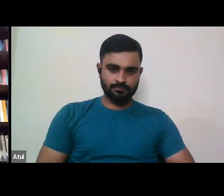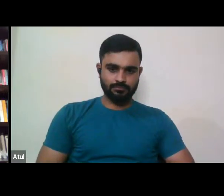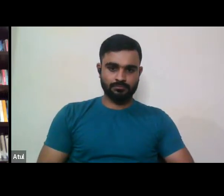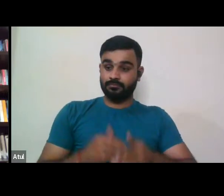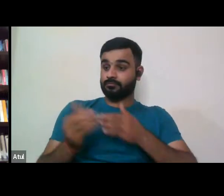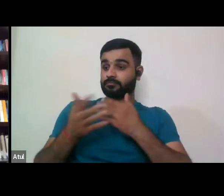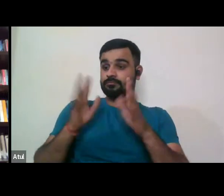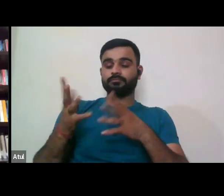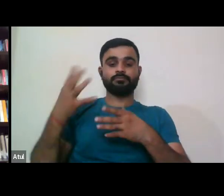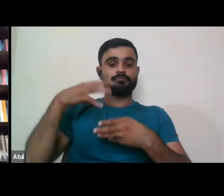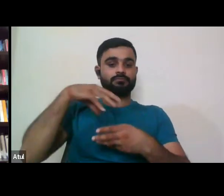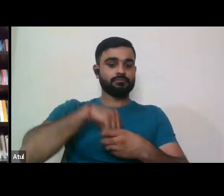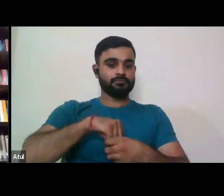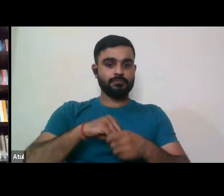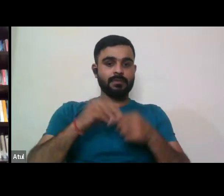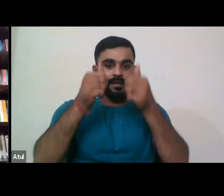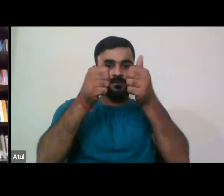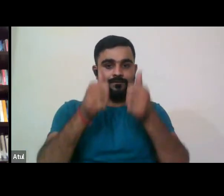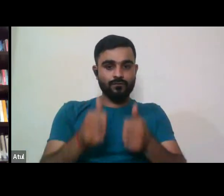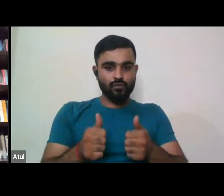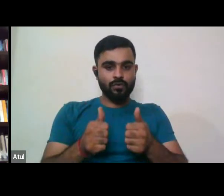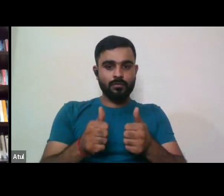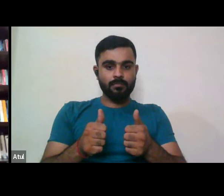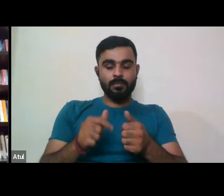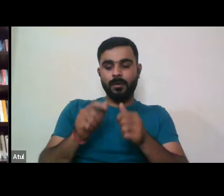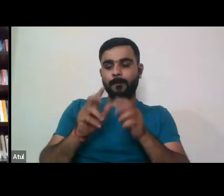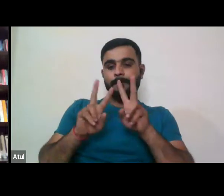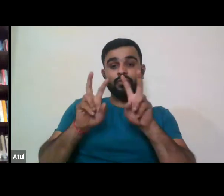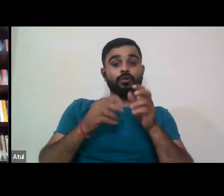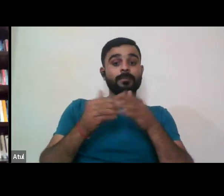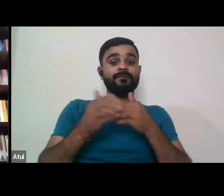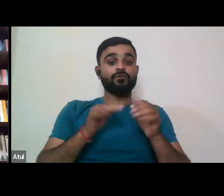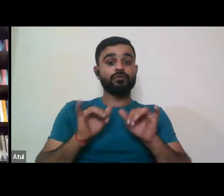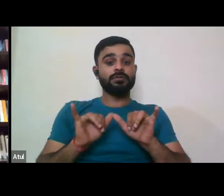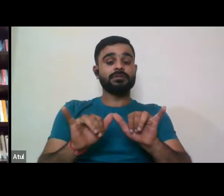perhaps they are influencing the outcomes by the manner in which they are